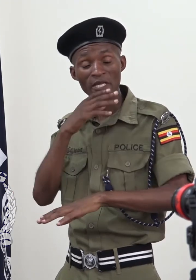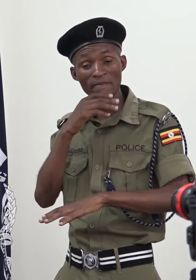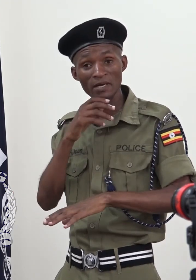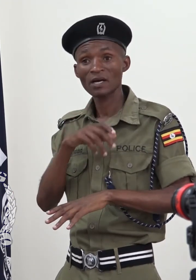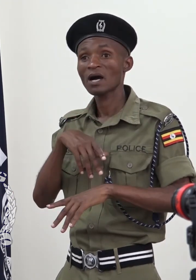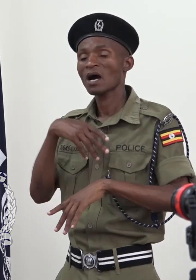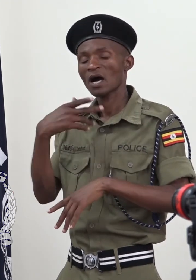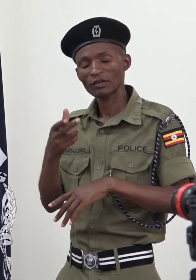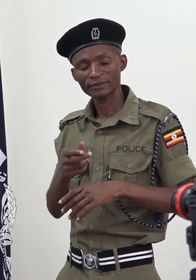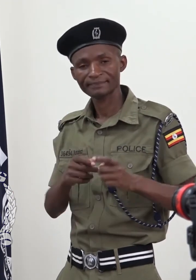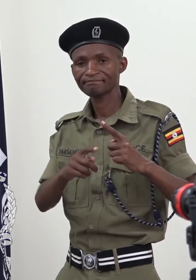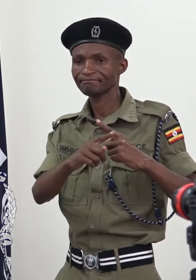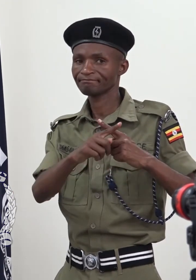them.